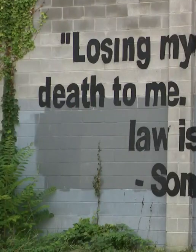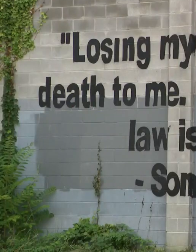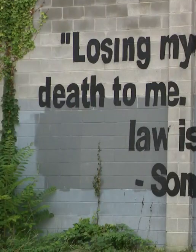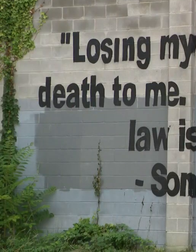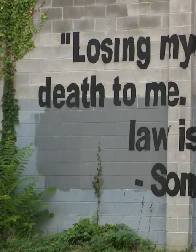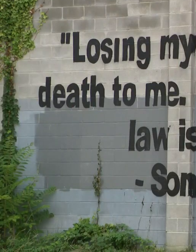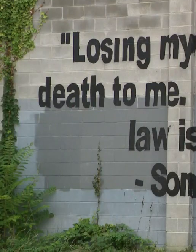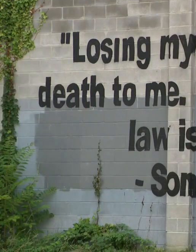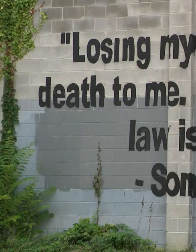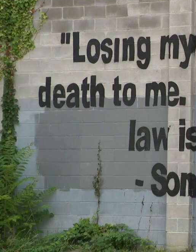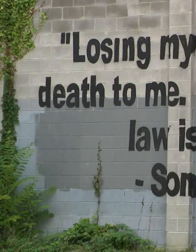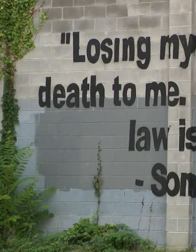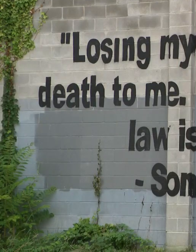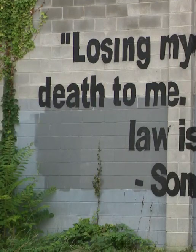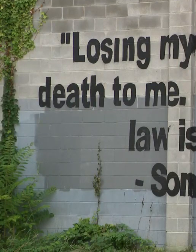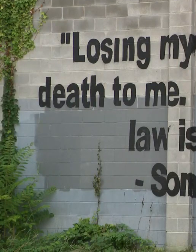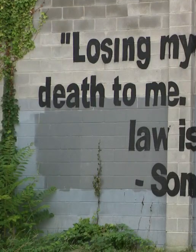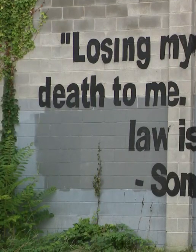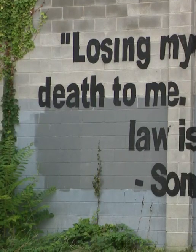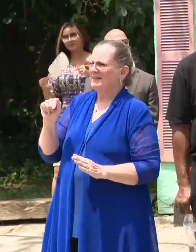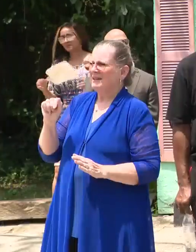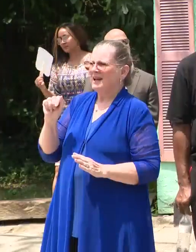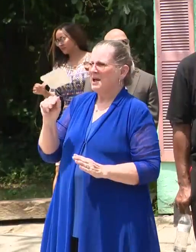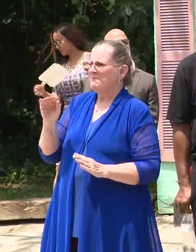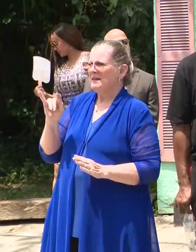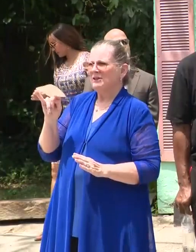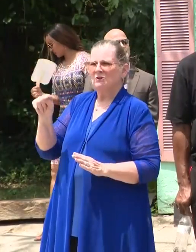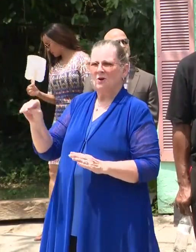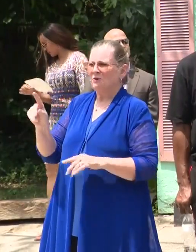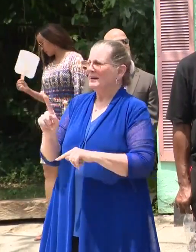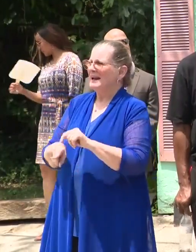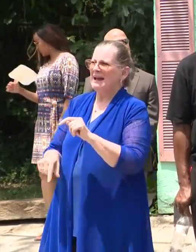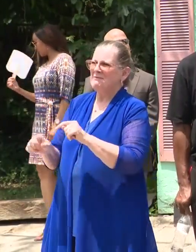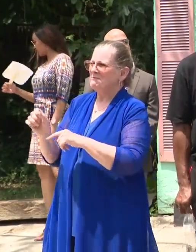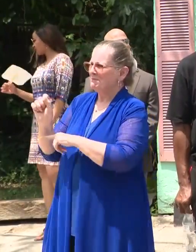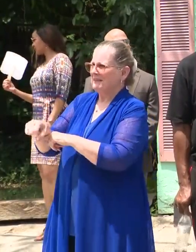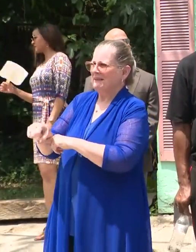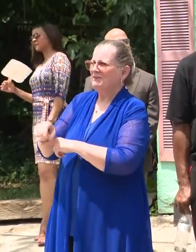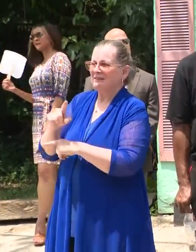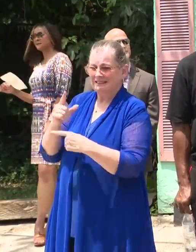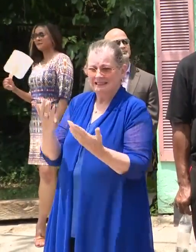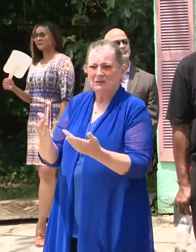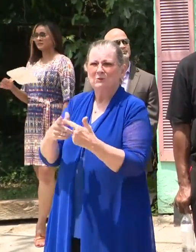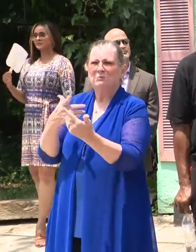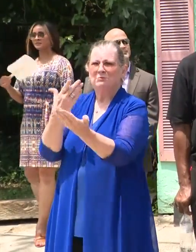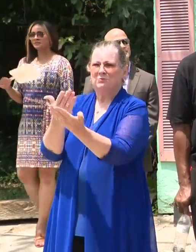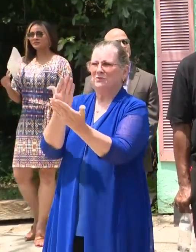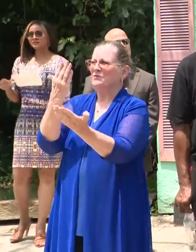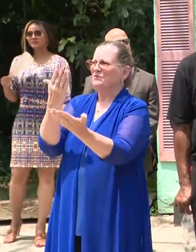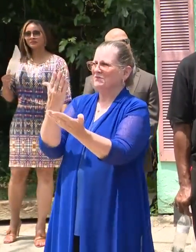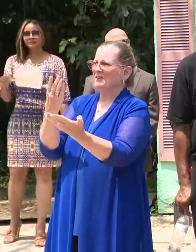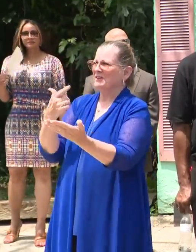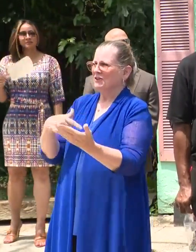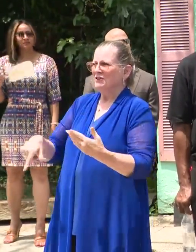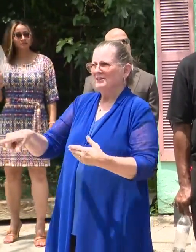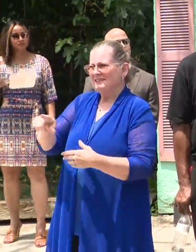kept saying, oh, eminent domain is unbeatable. But this is proof today that if you stand,